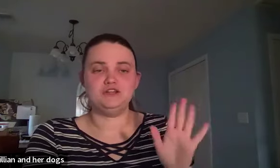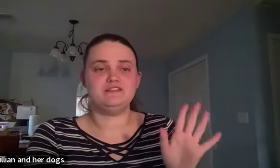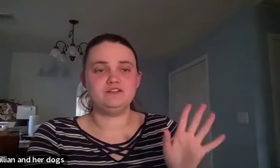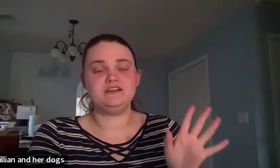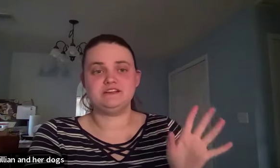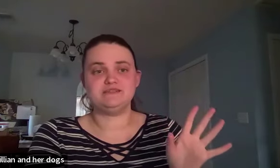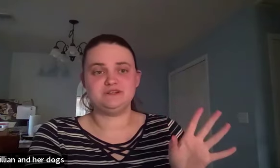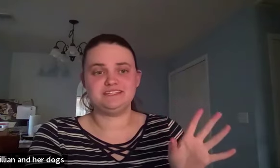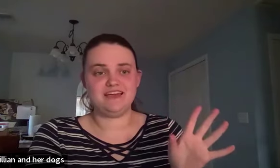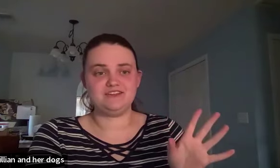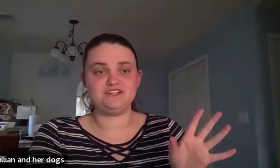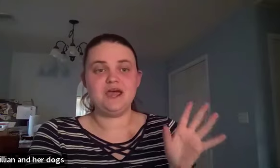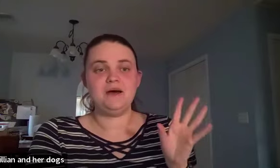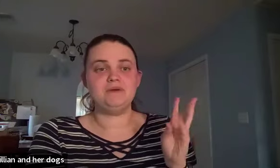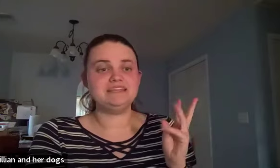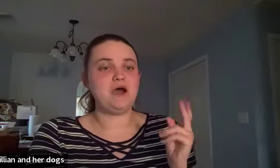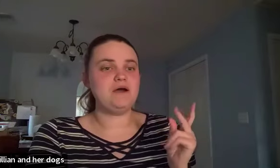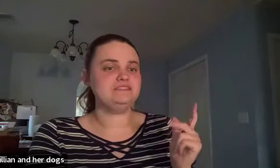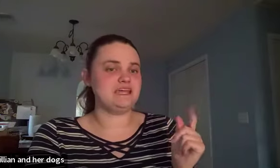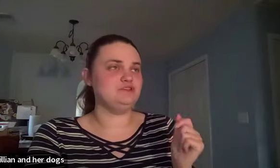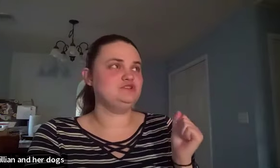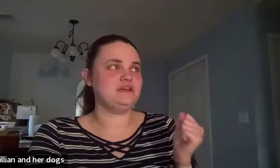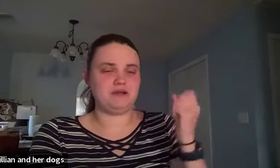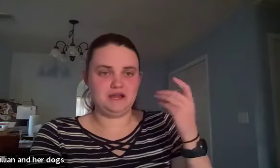you may look like a crazy person to others, but it's how I was able to get my